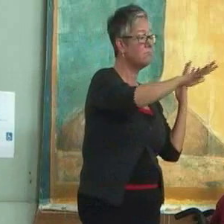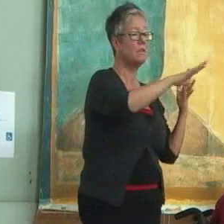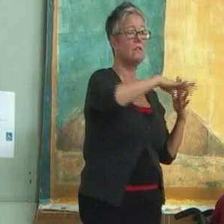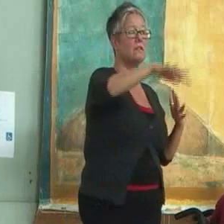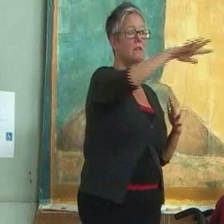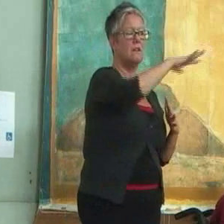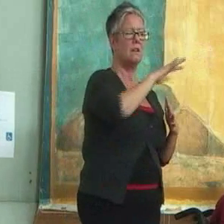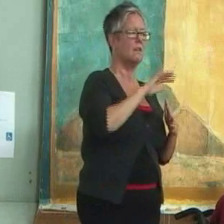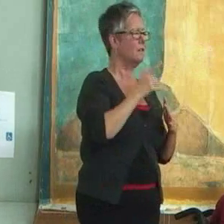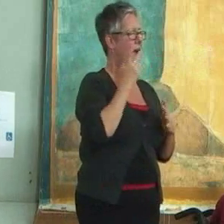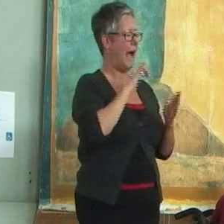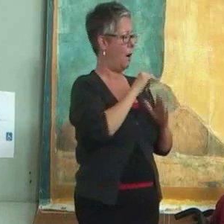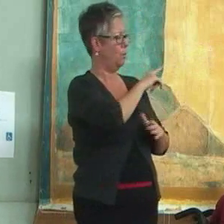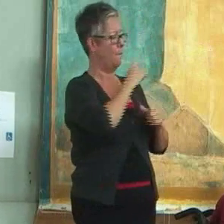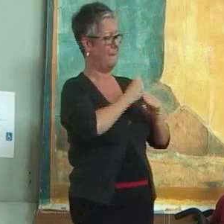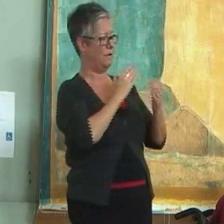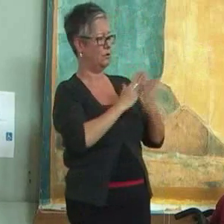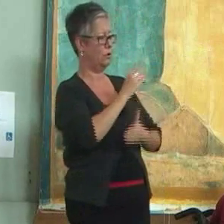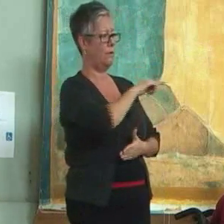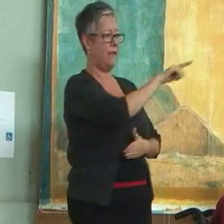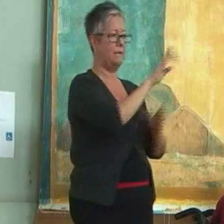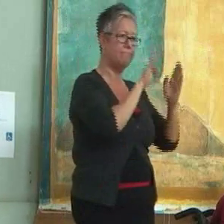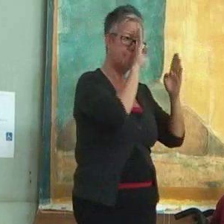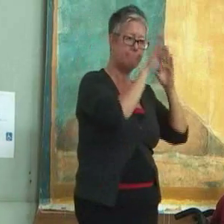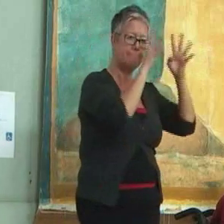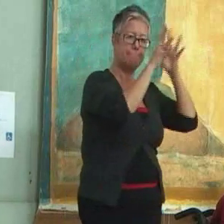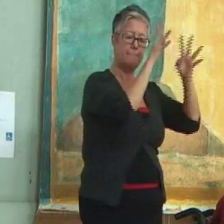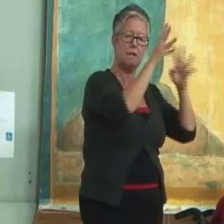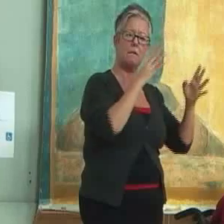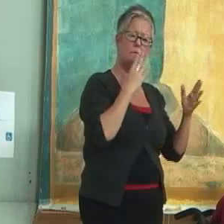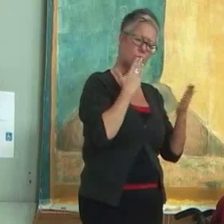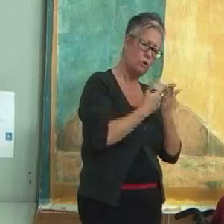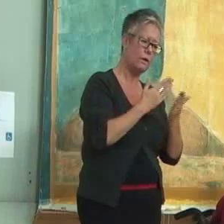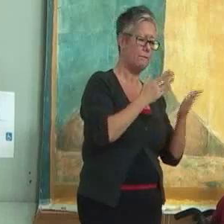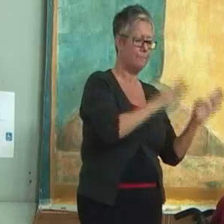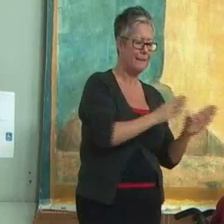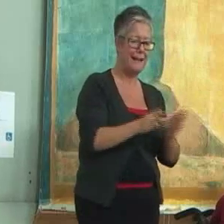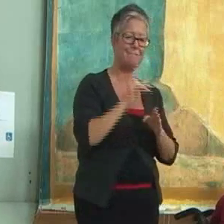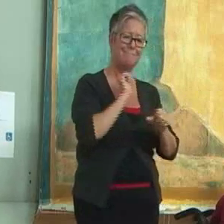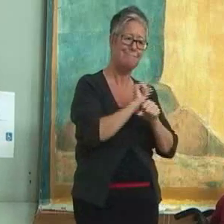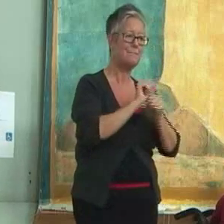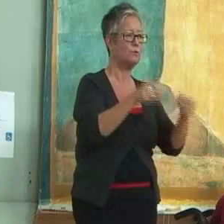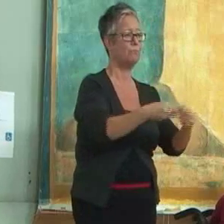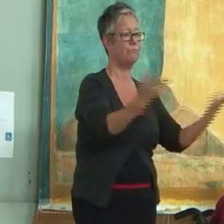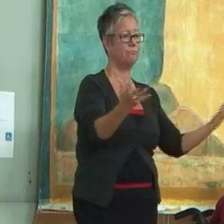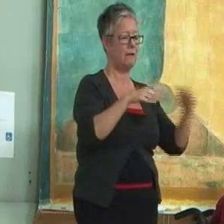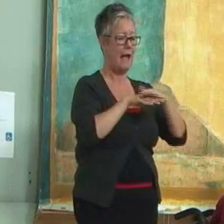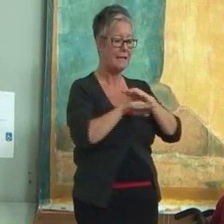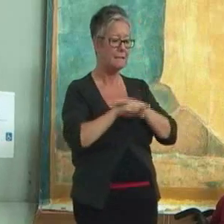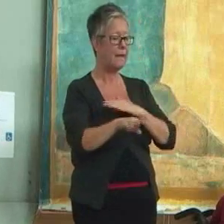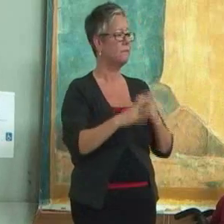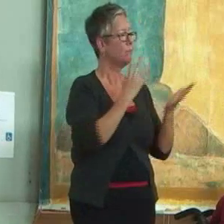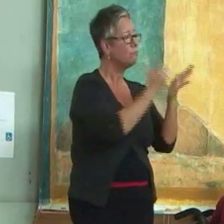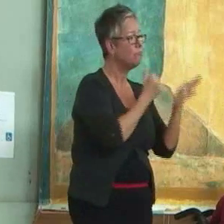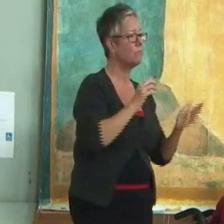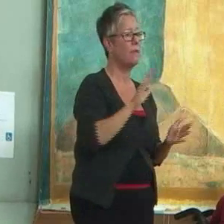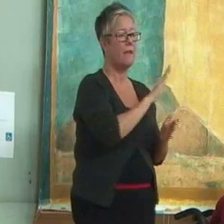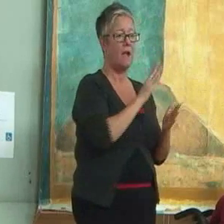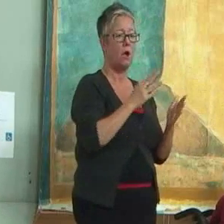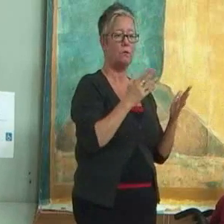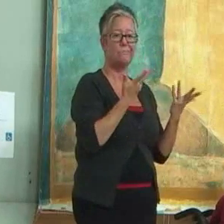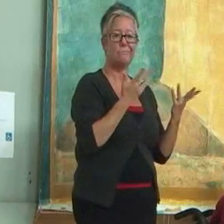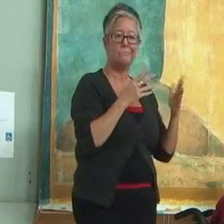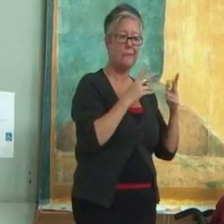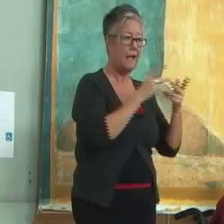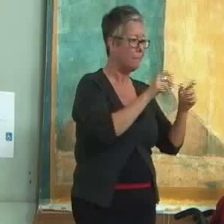realistic and economically viable plan to make sure people with disabilities have equal access to recreational programs in their local area